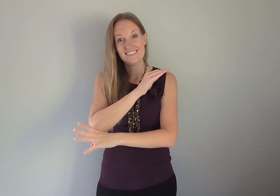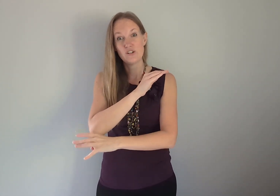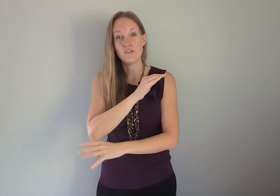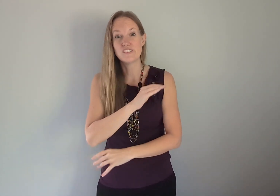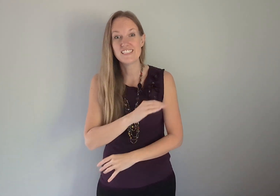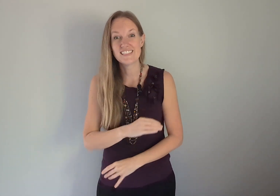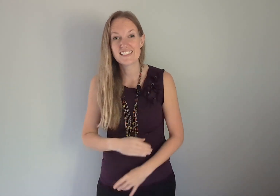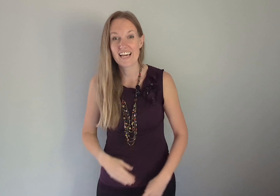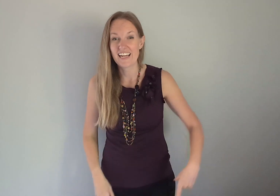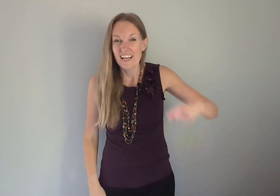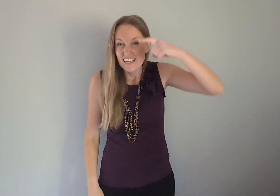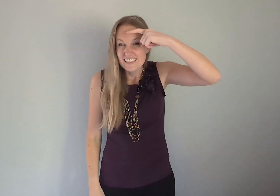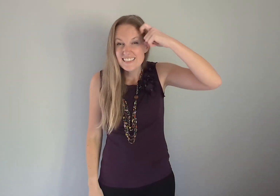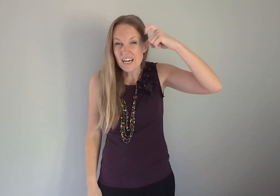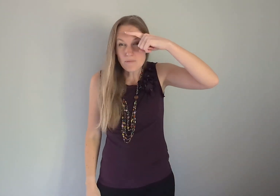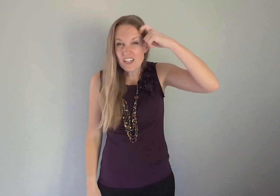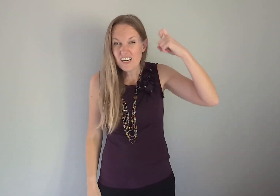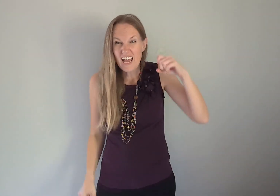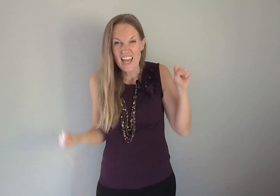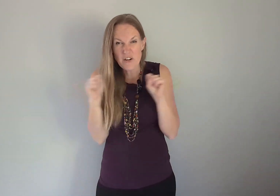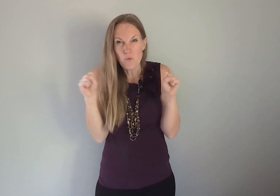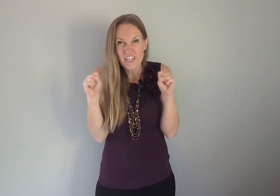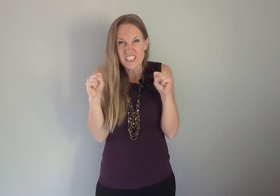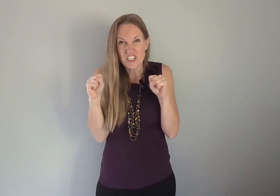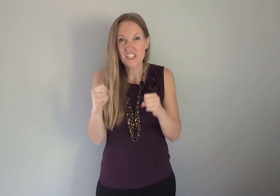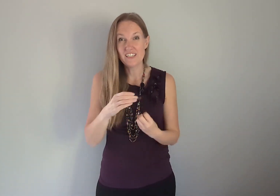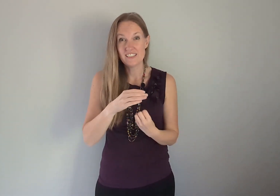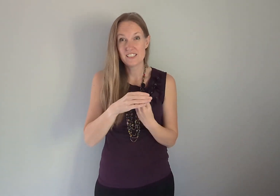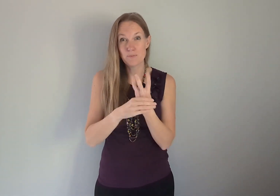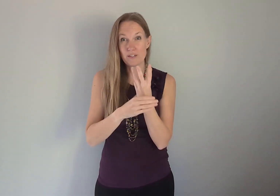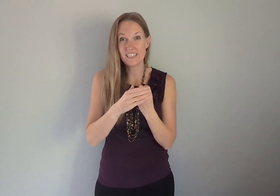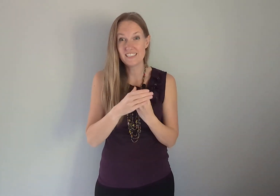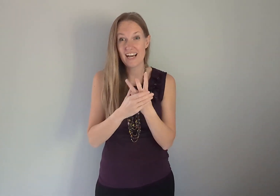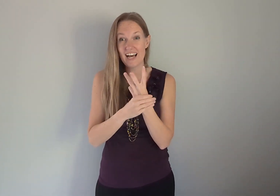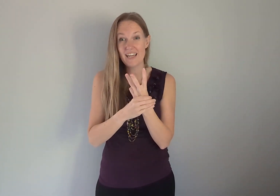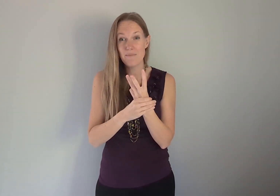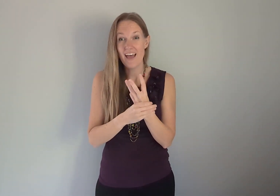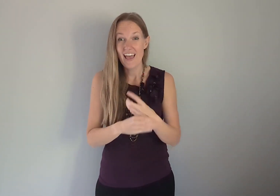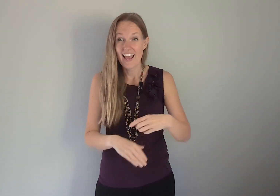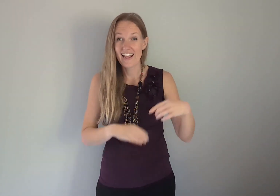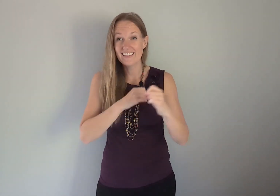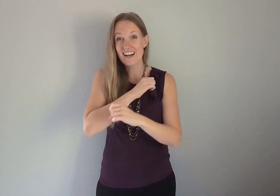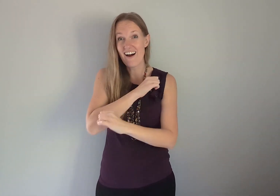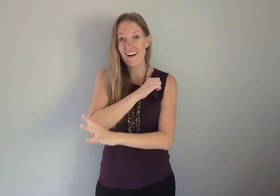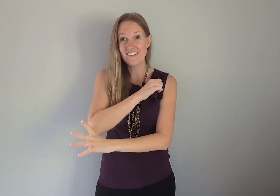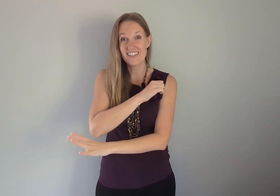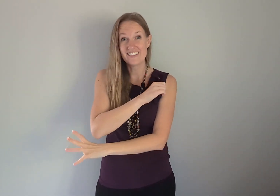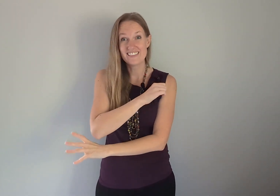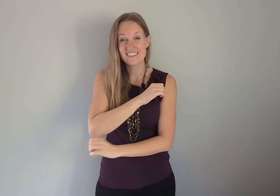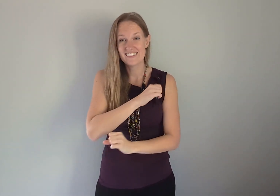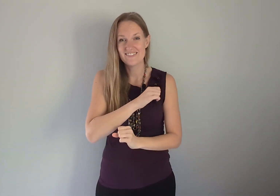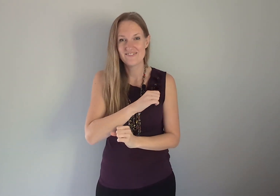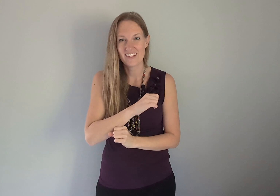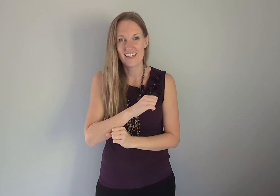so those seasons again, summer and winter, springtime and harvest.